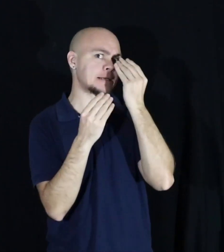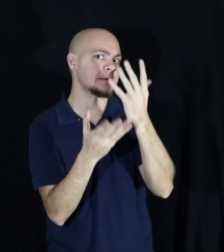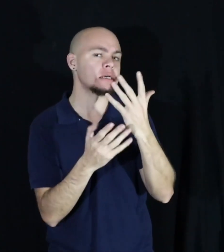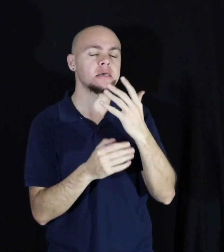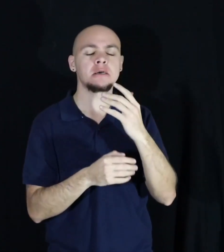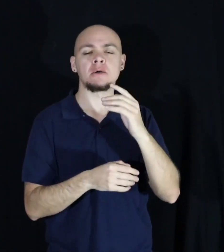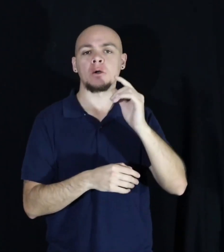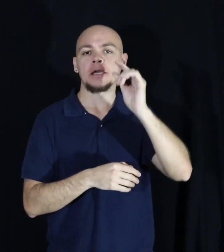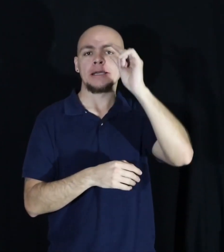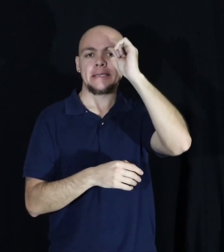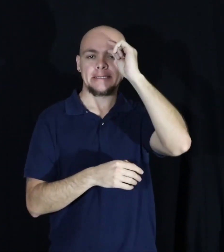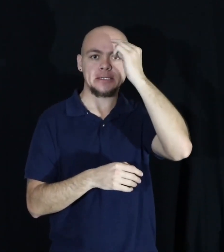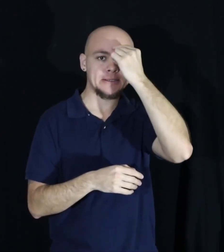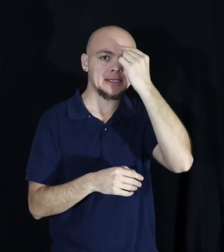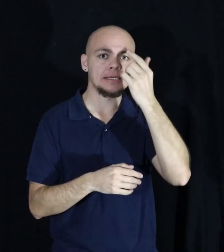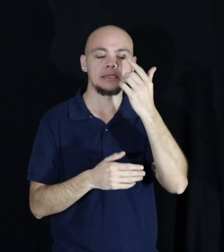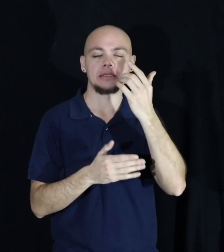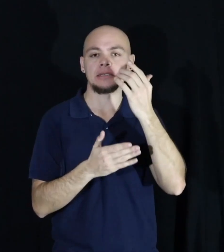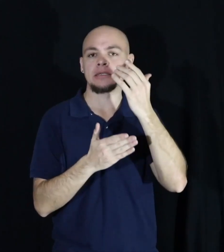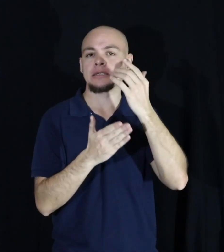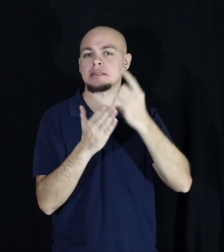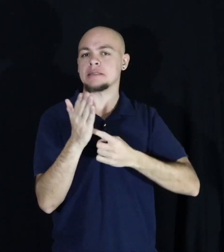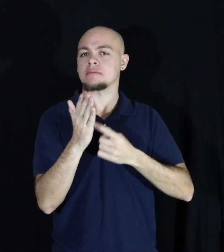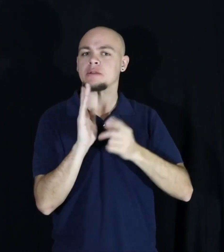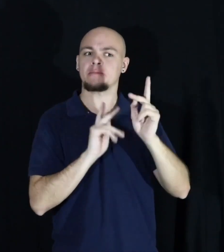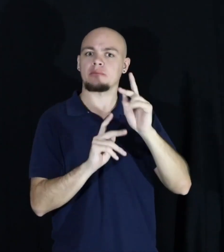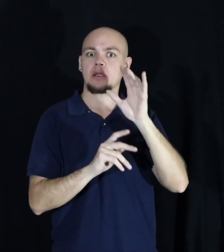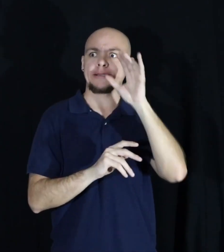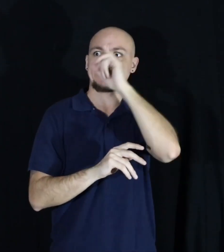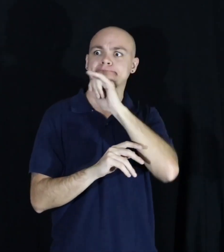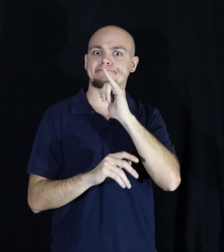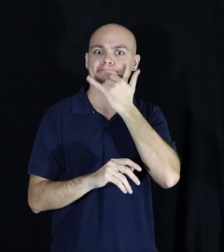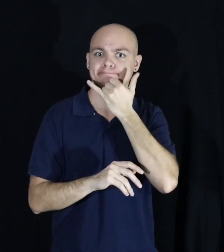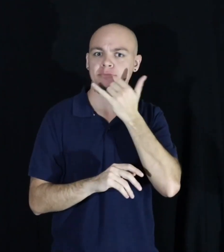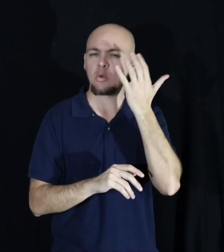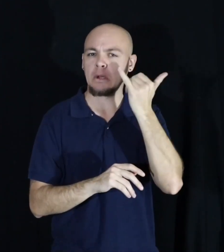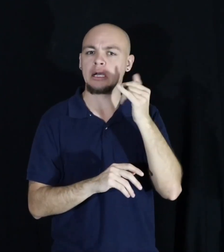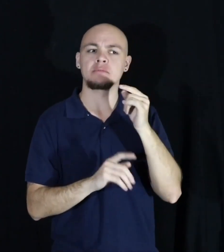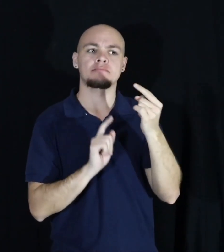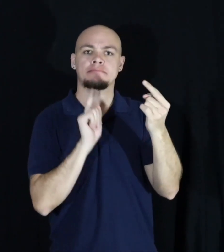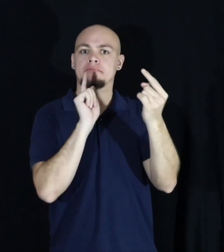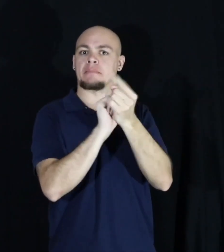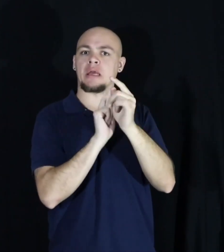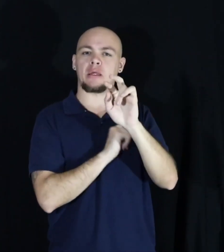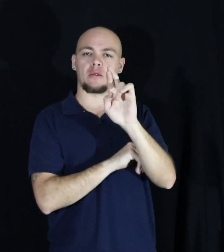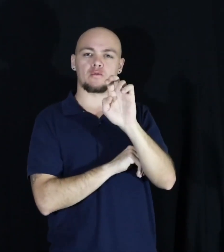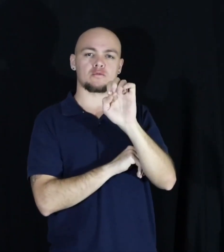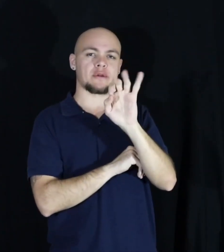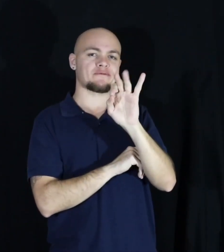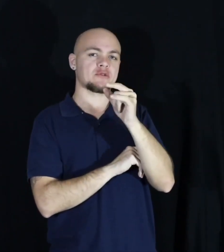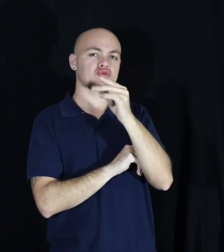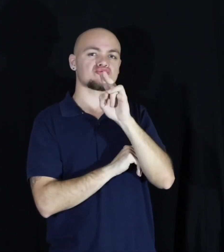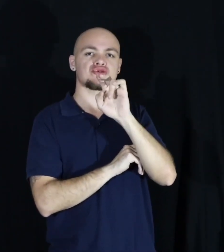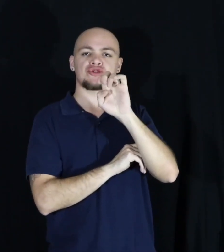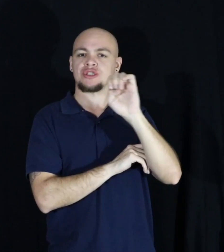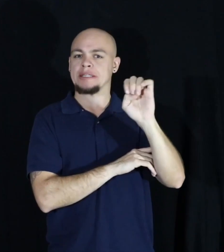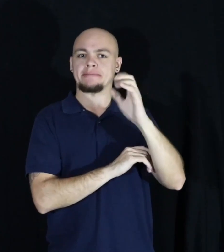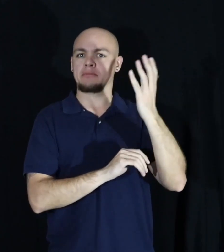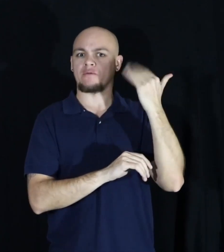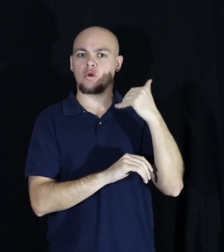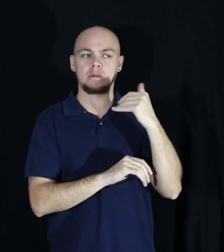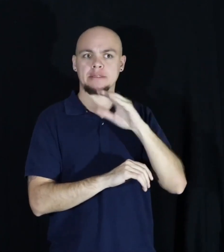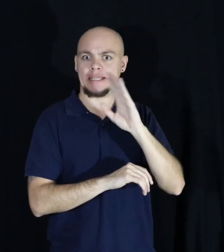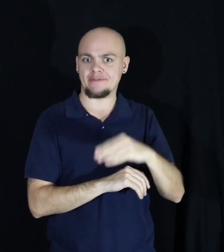ignorant. Sometimes people make false assumptions because they have never met a refugee. Well, here I